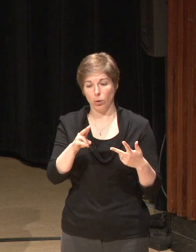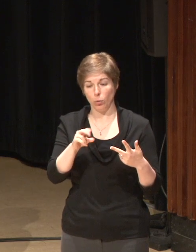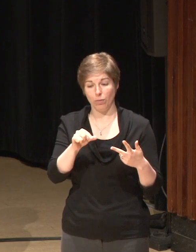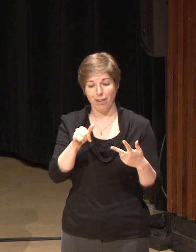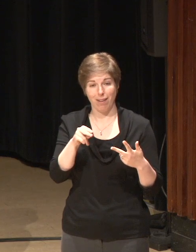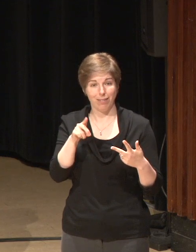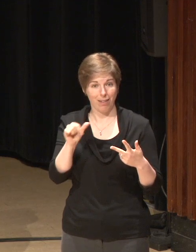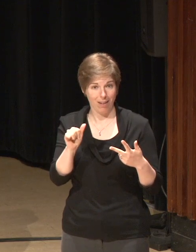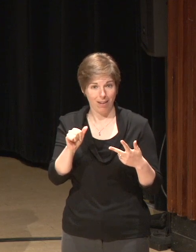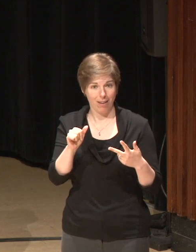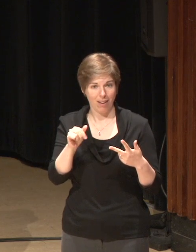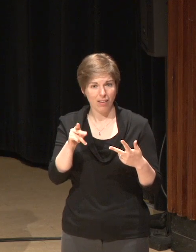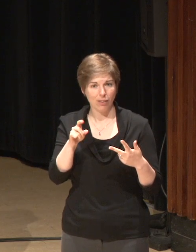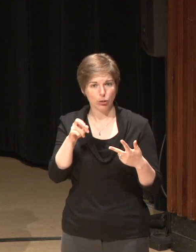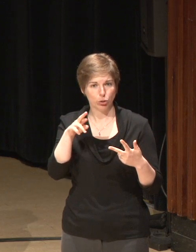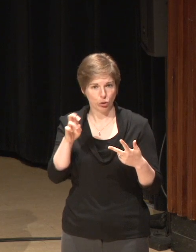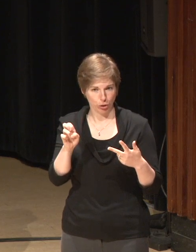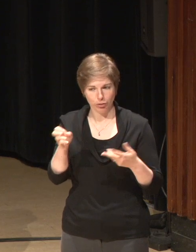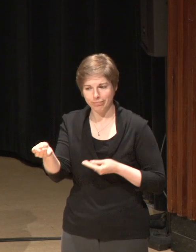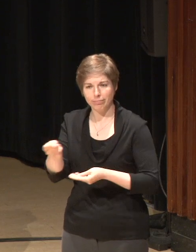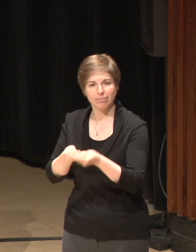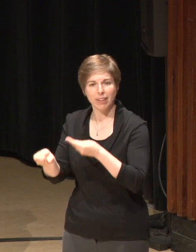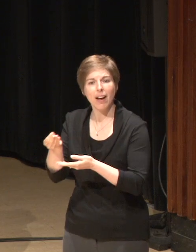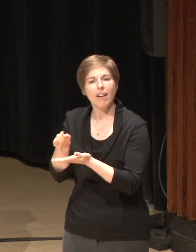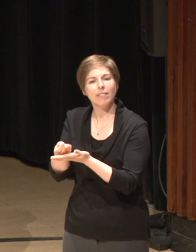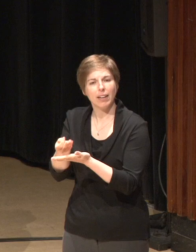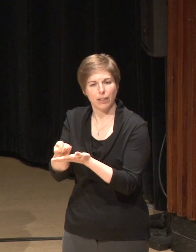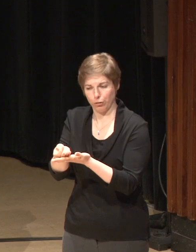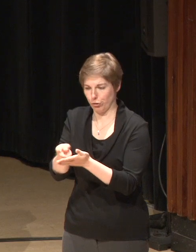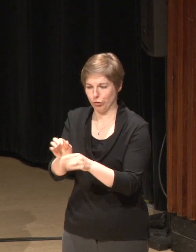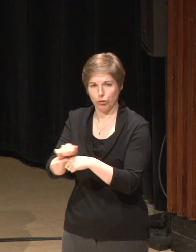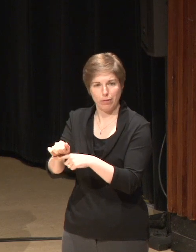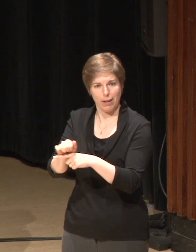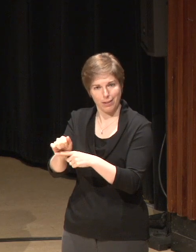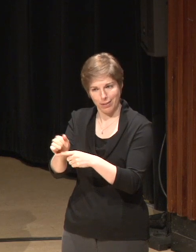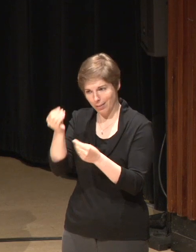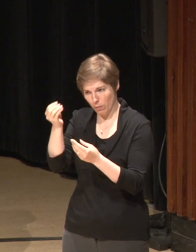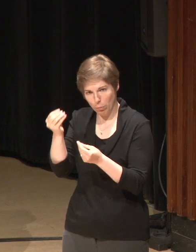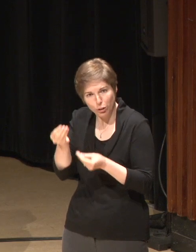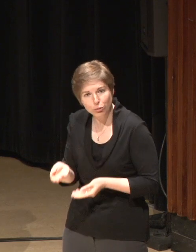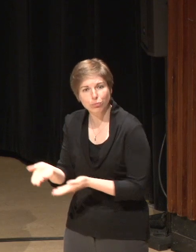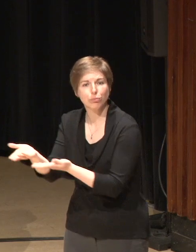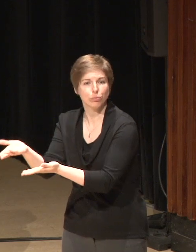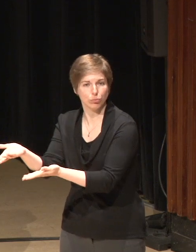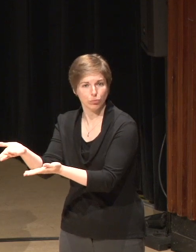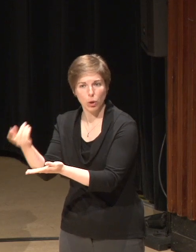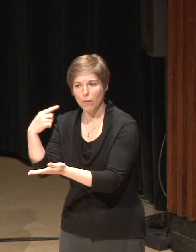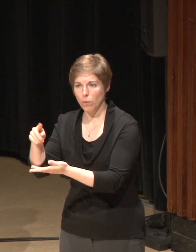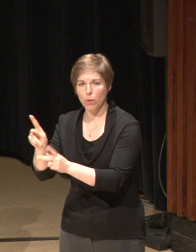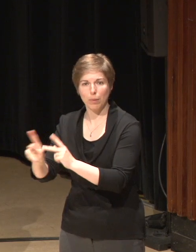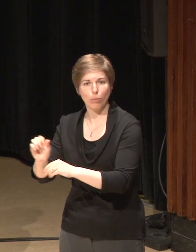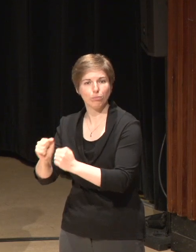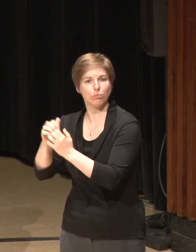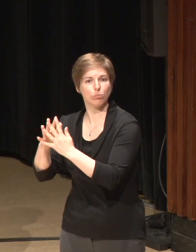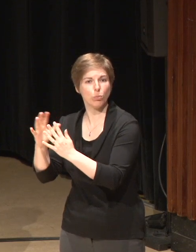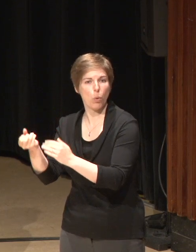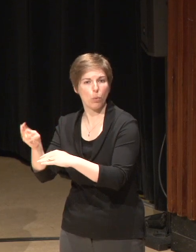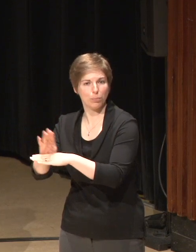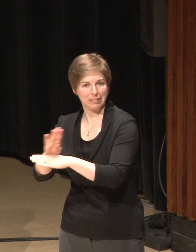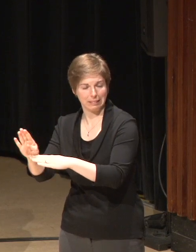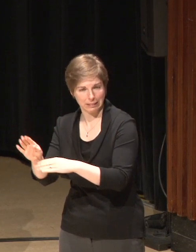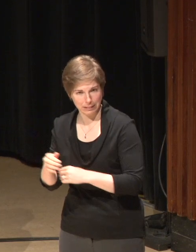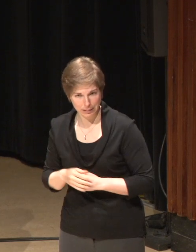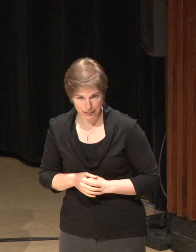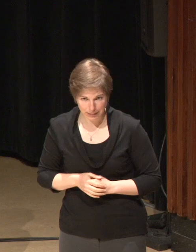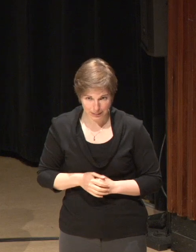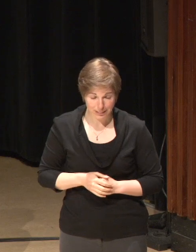provides financial training materials to Ugandan entrepreneurs. Enactus NSCC Waterfront Campus subsequently went on